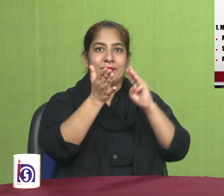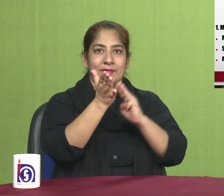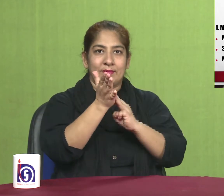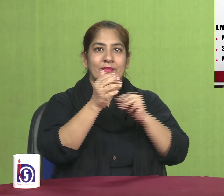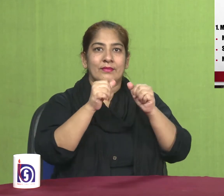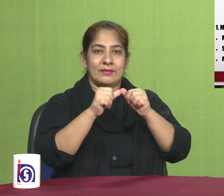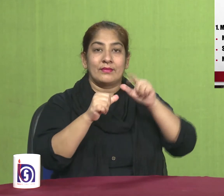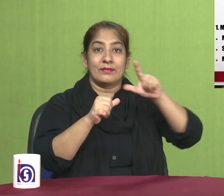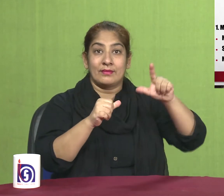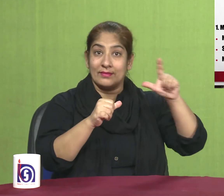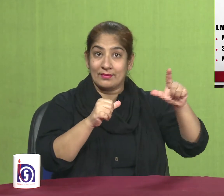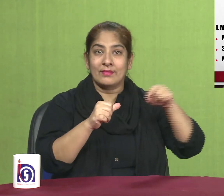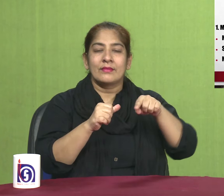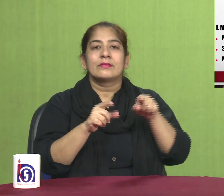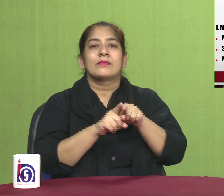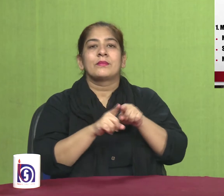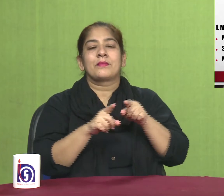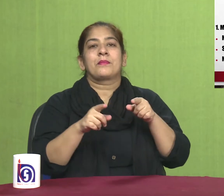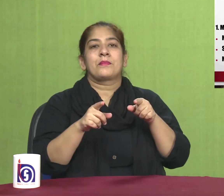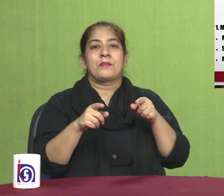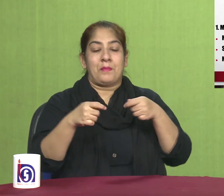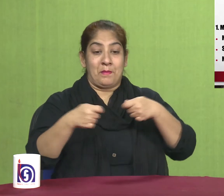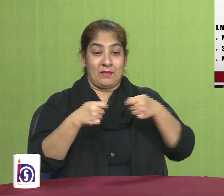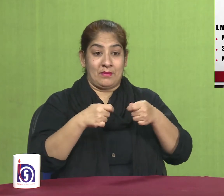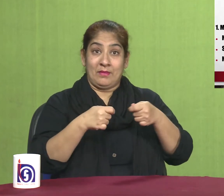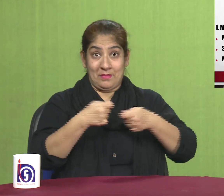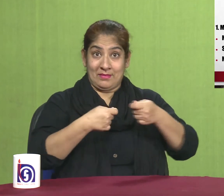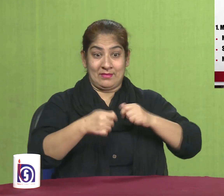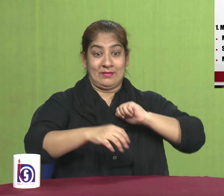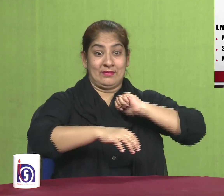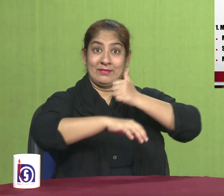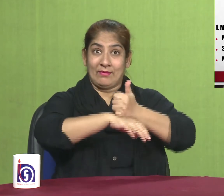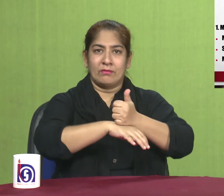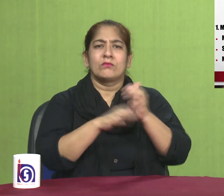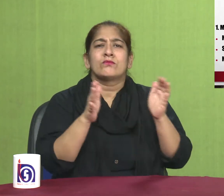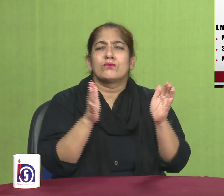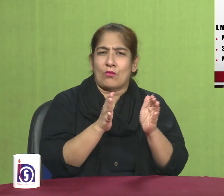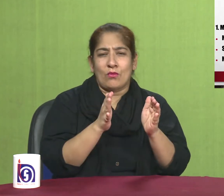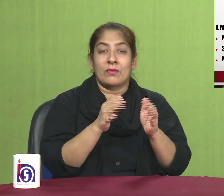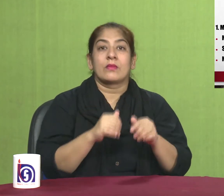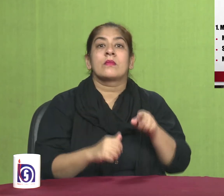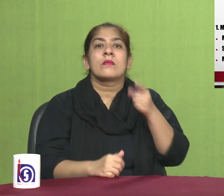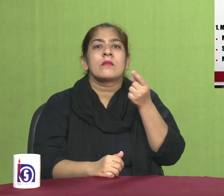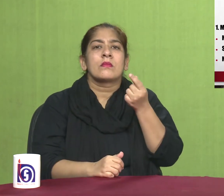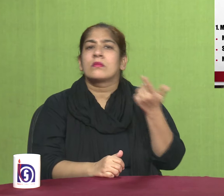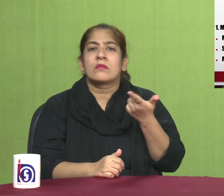The second one is for a small enterprise. If we set up any